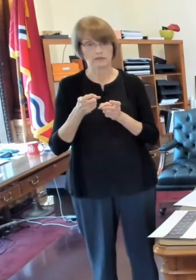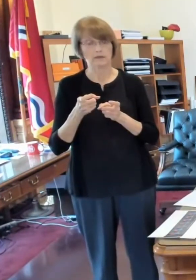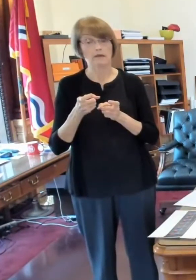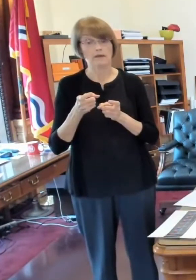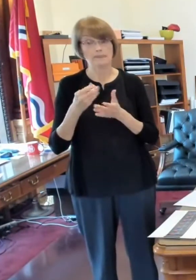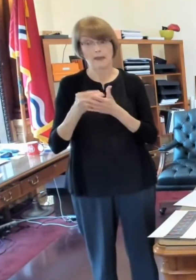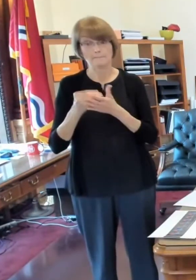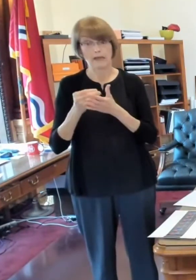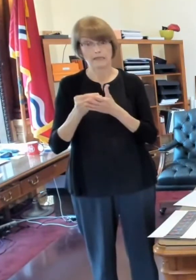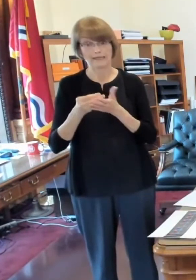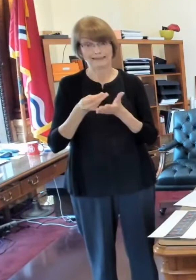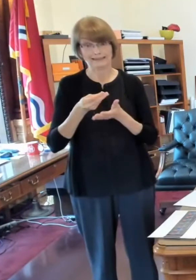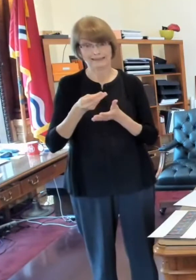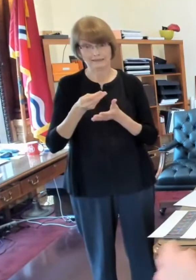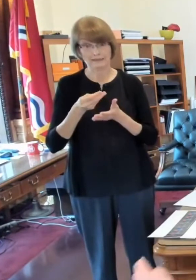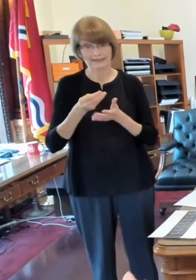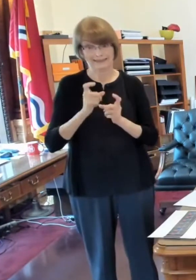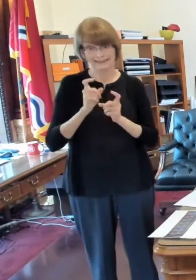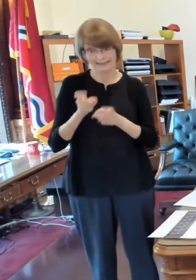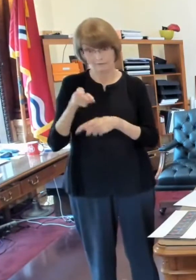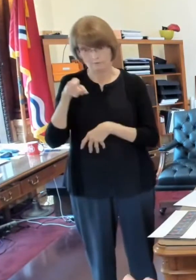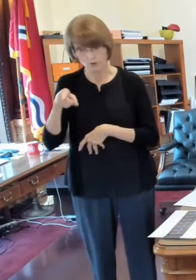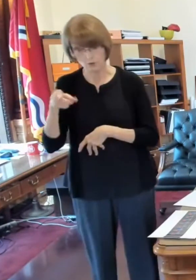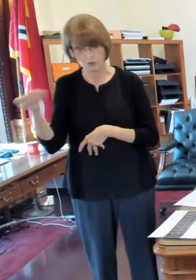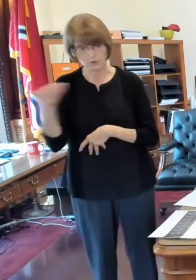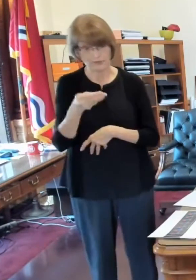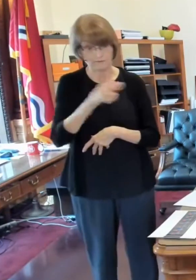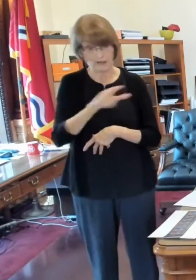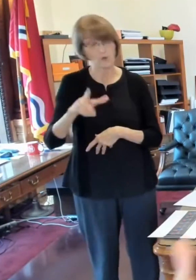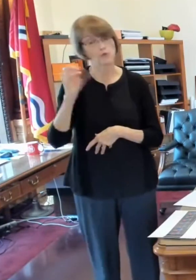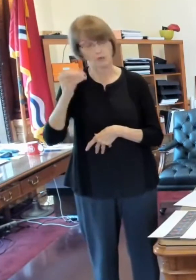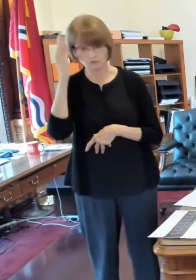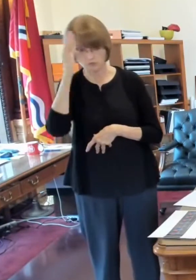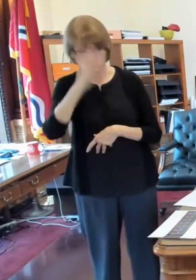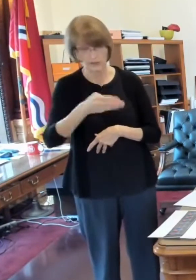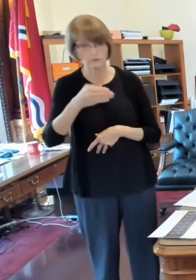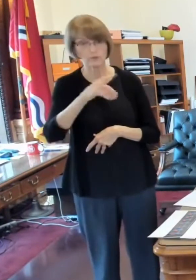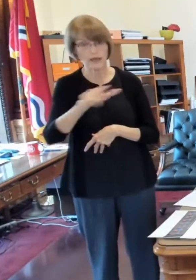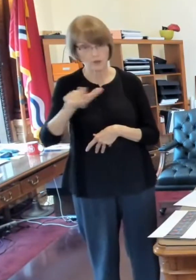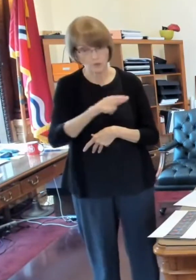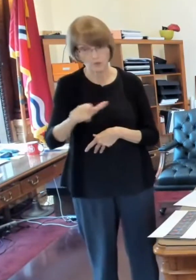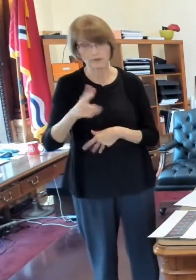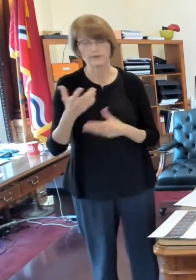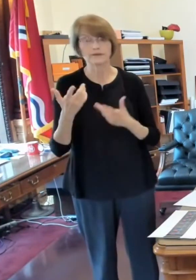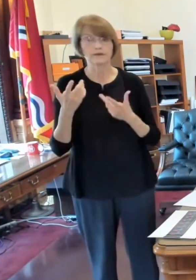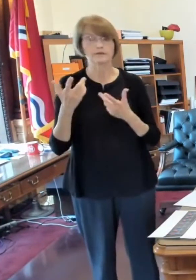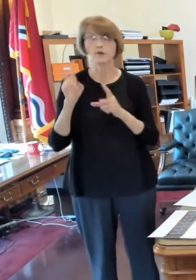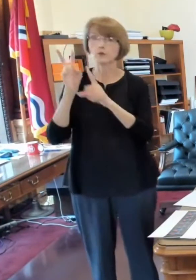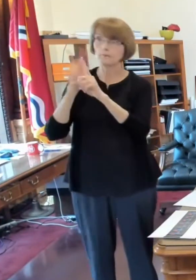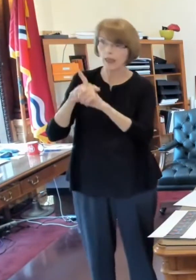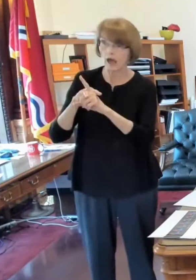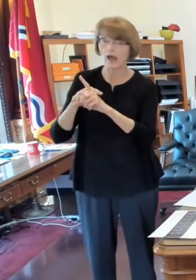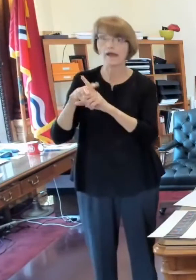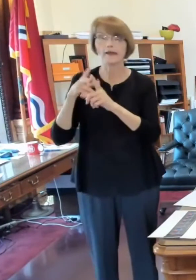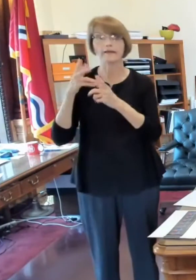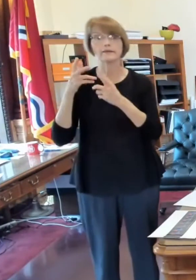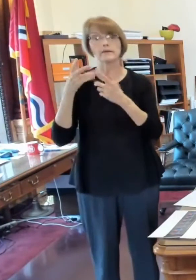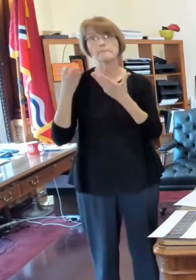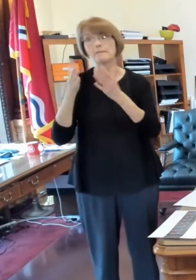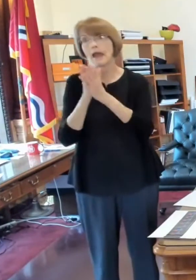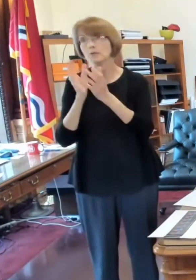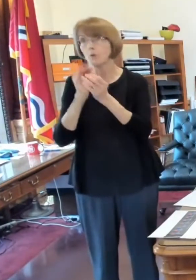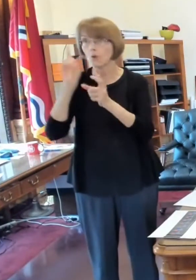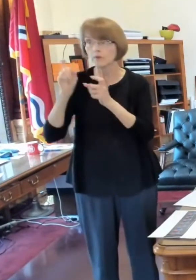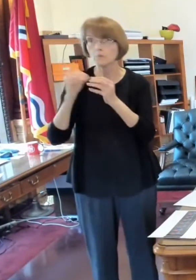landlord. Lots of verification goes on. You'll have to probably submit more information. The United Way is also helping with